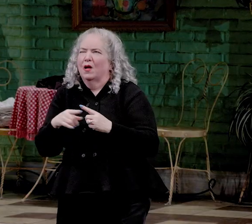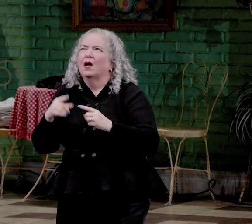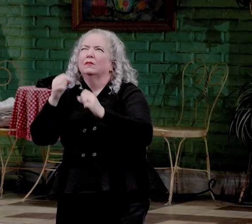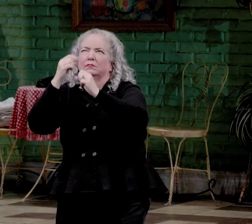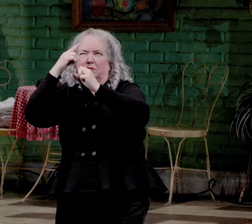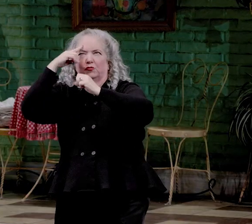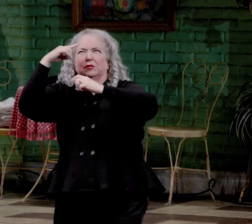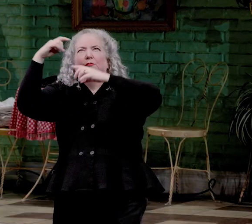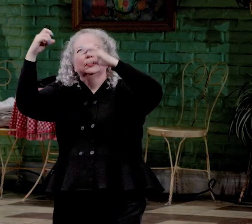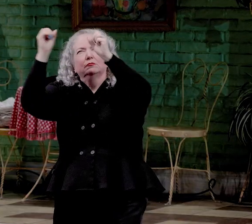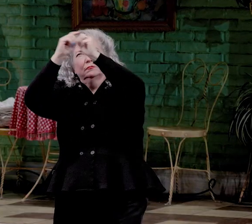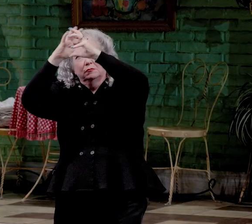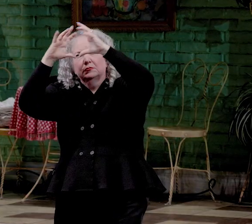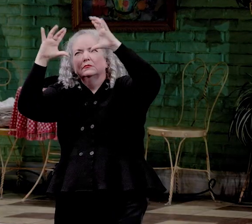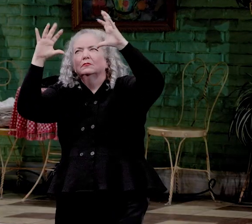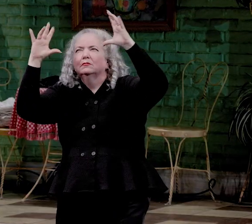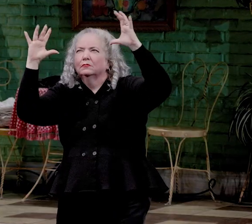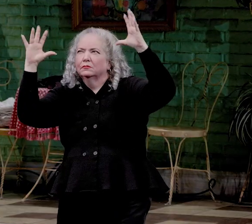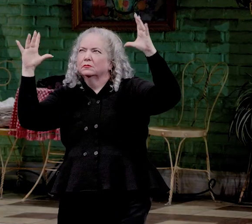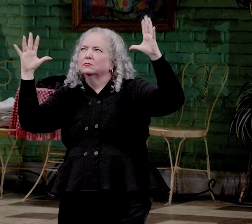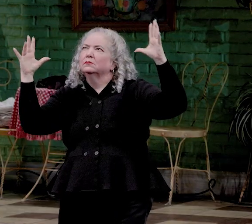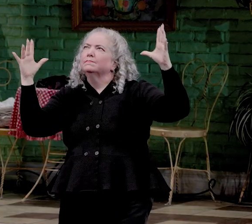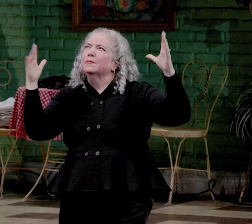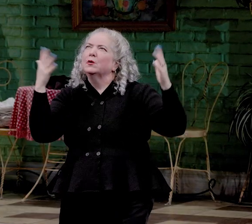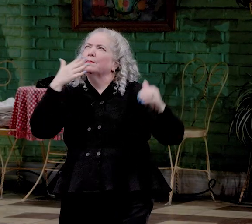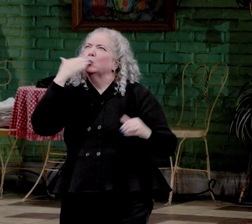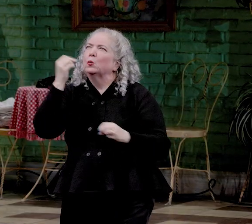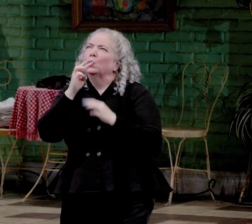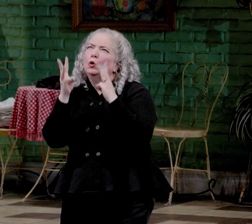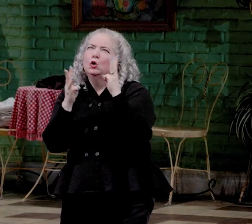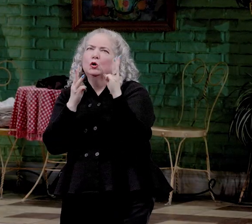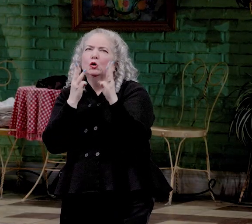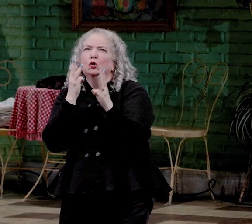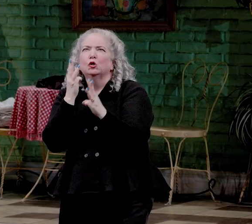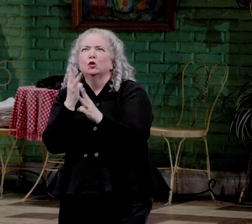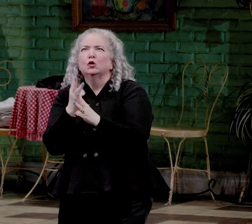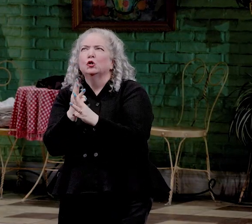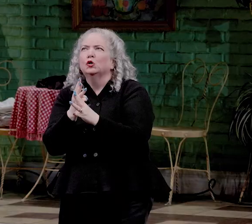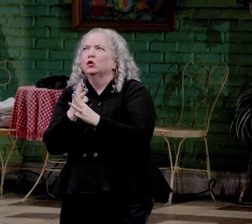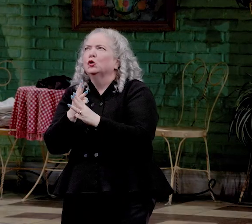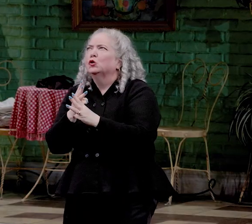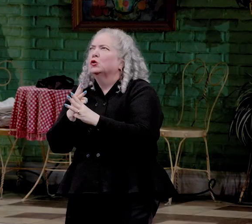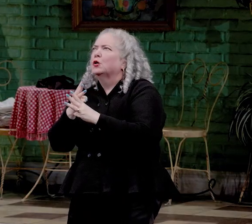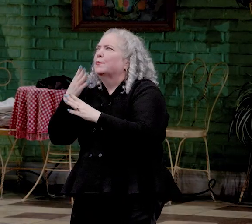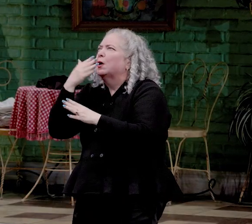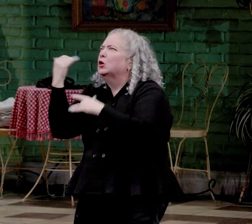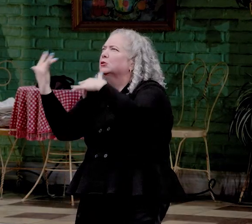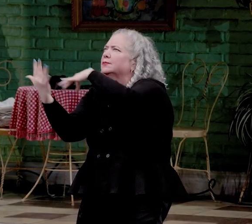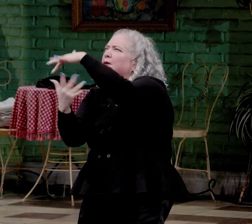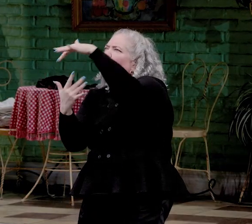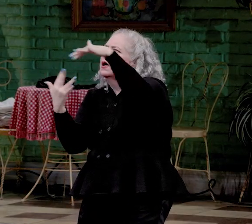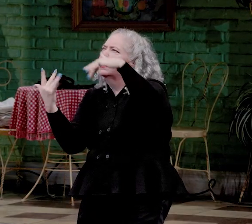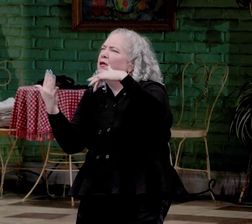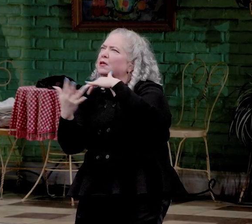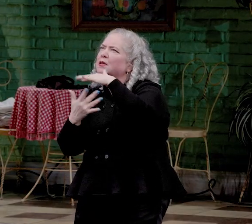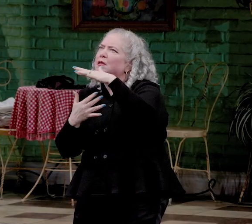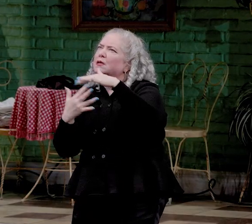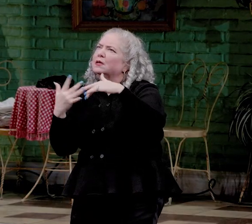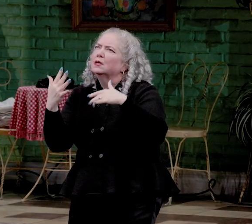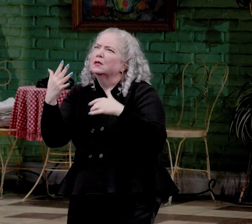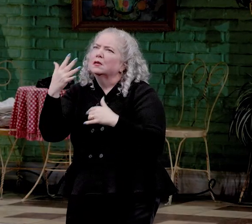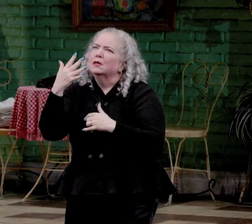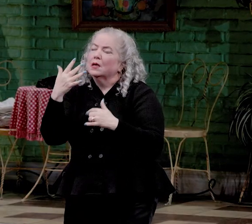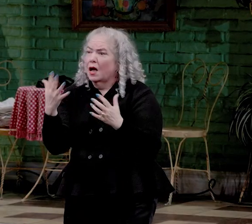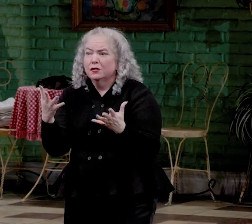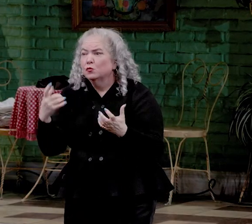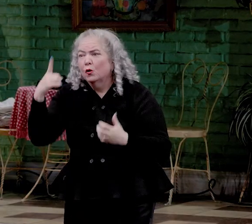dreaming. I'm dreaming of a better world. I'm dreaming of a better society. I'm dreaming of I